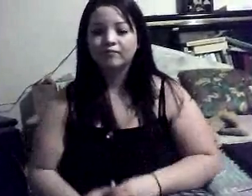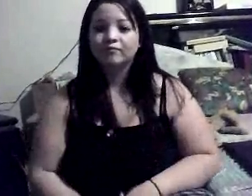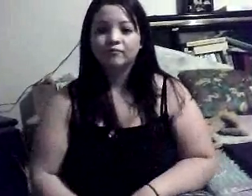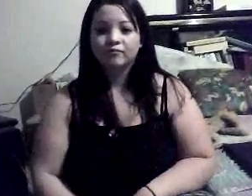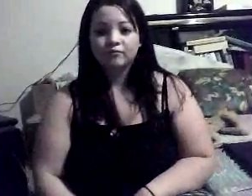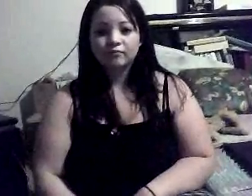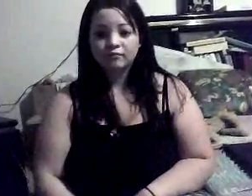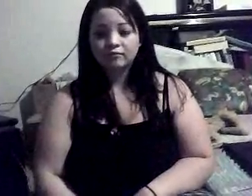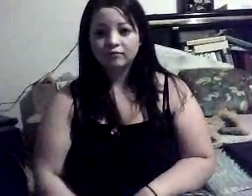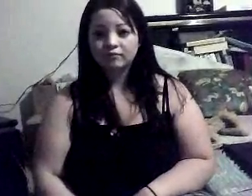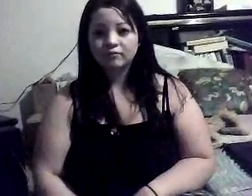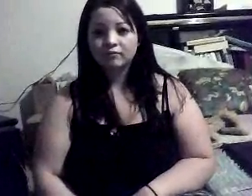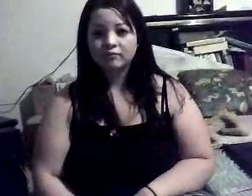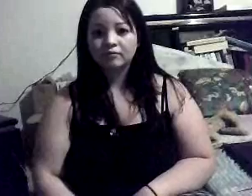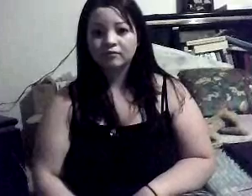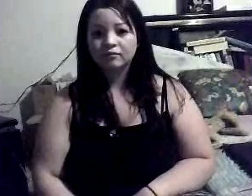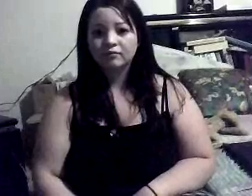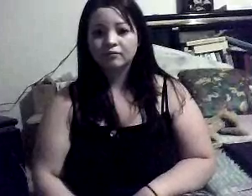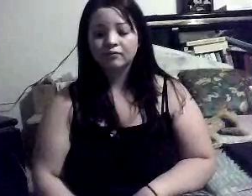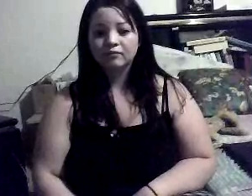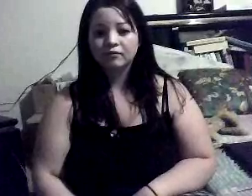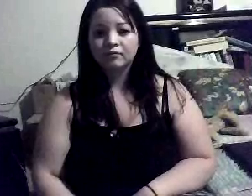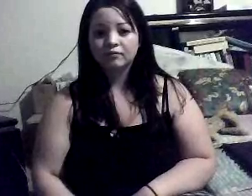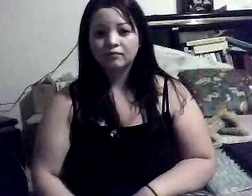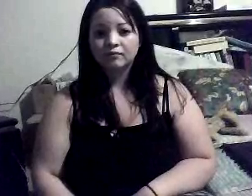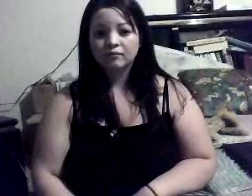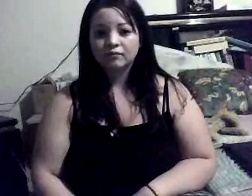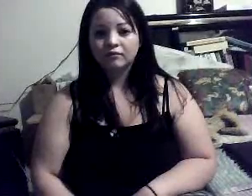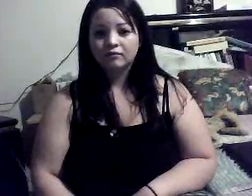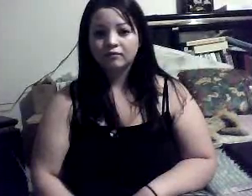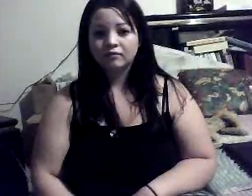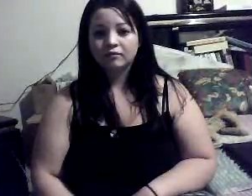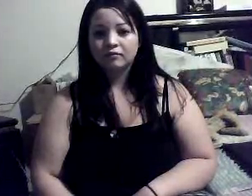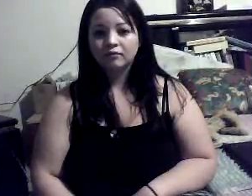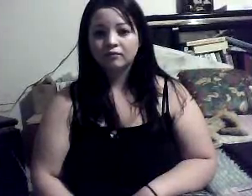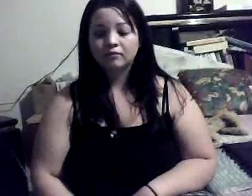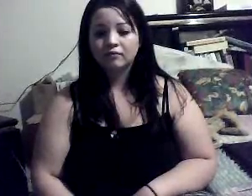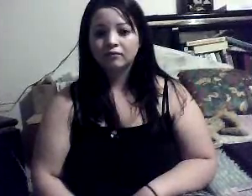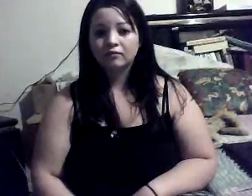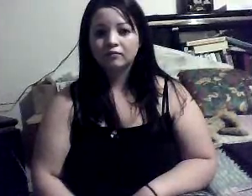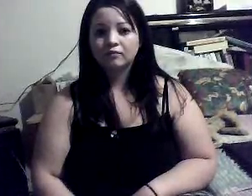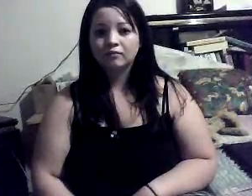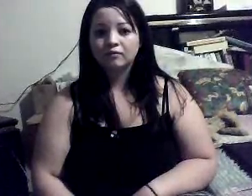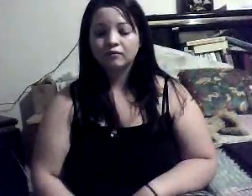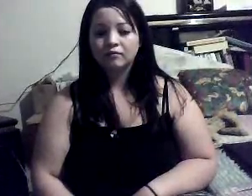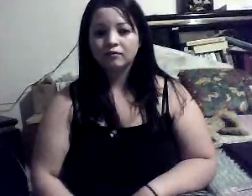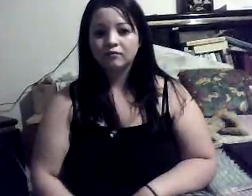They had to cook on a black leaded stove with the heat of coal from the fire.